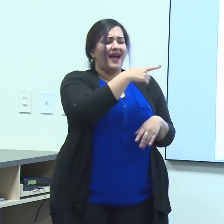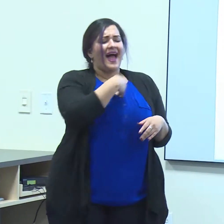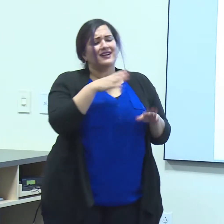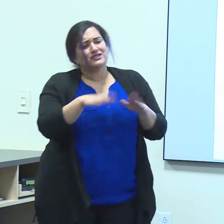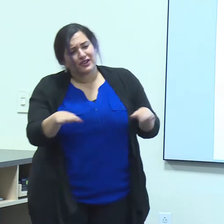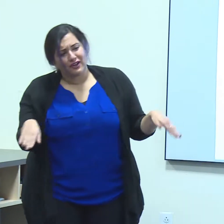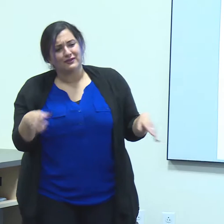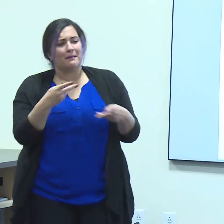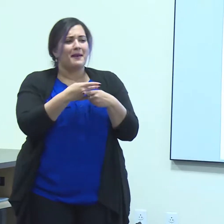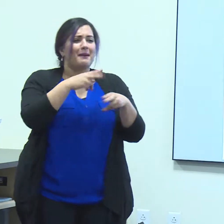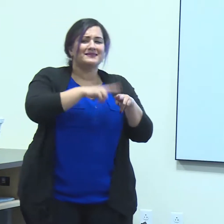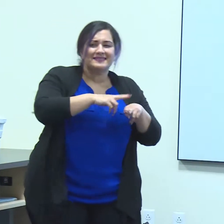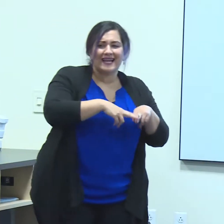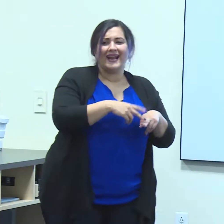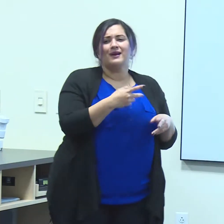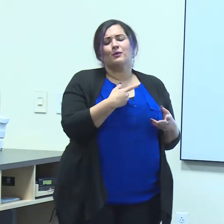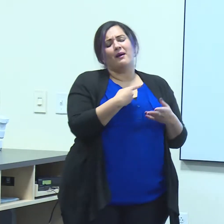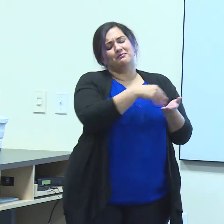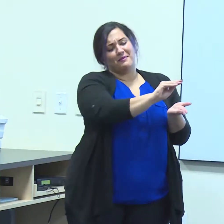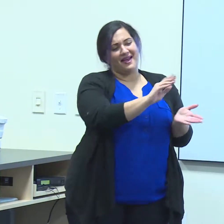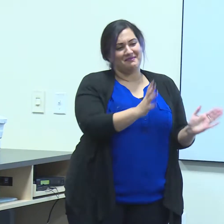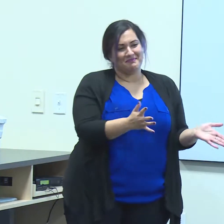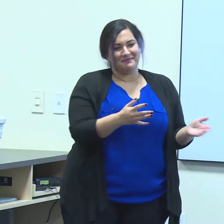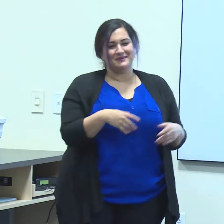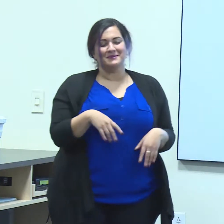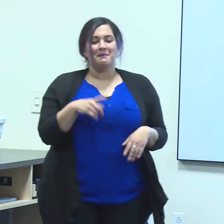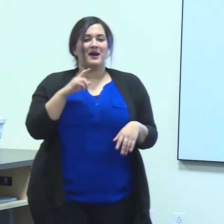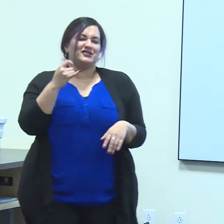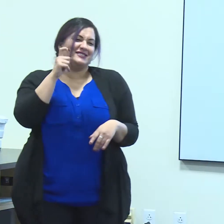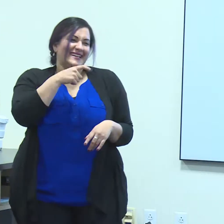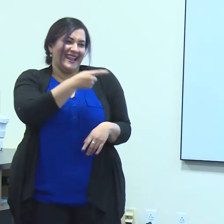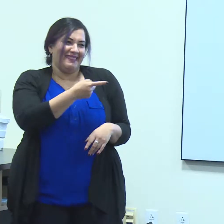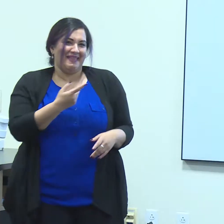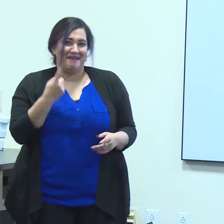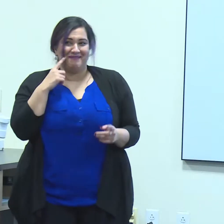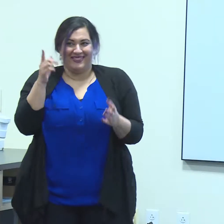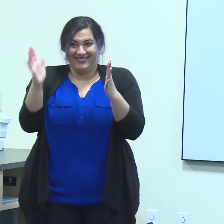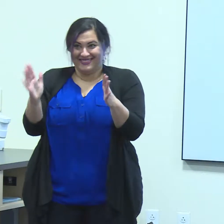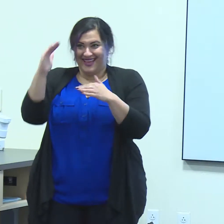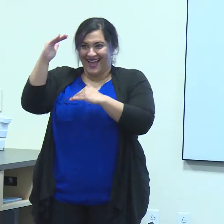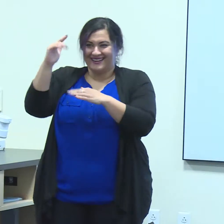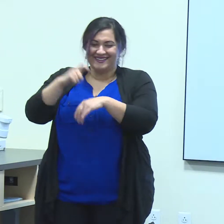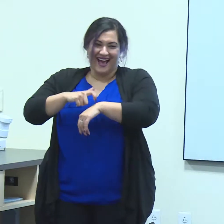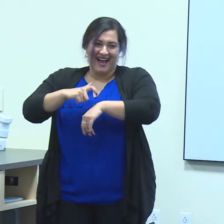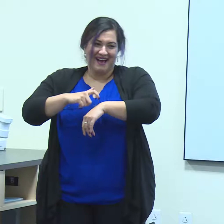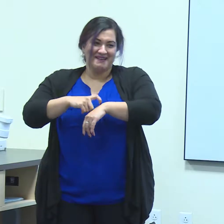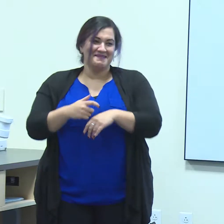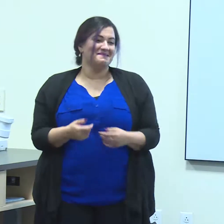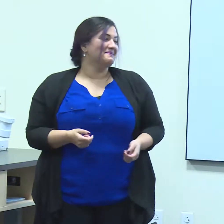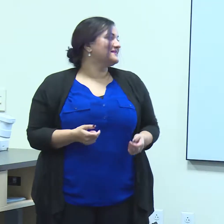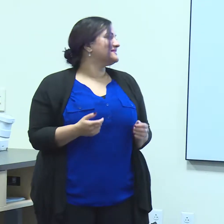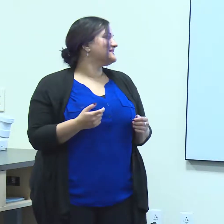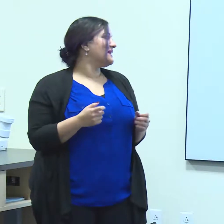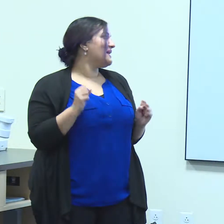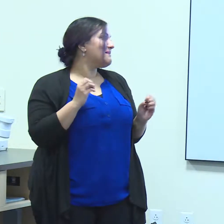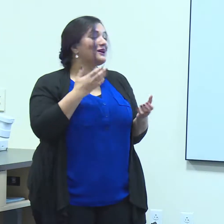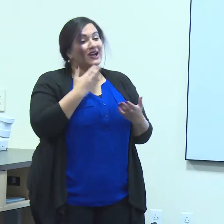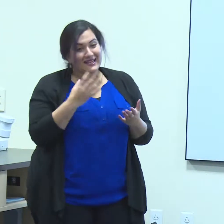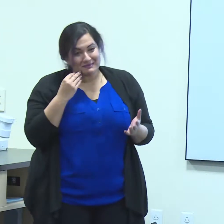I was paying them through my student loans to pay for the interpreting services, but really it just was an interesting time, this one block